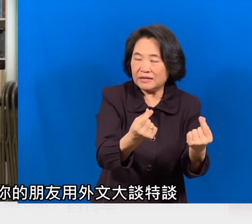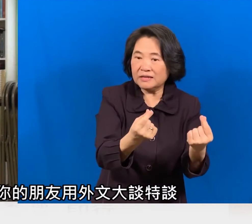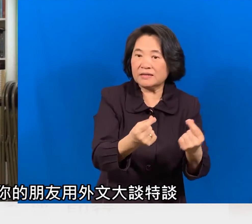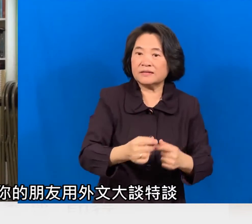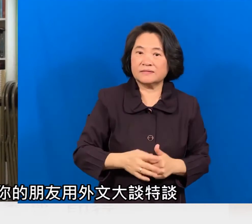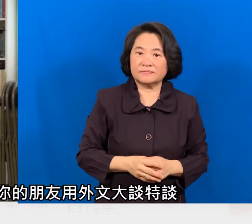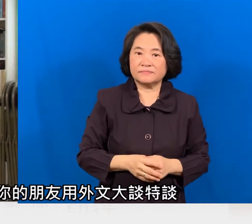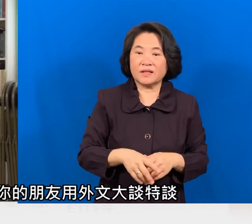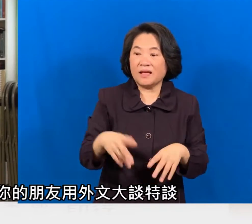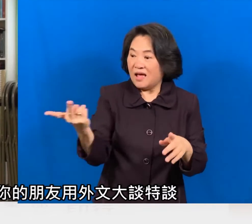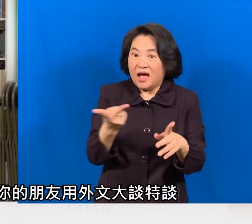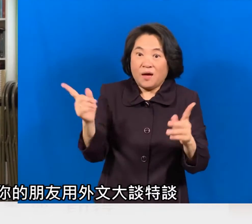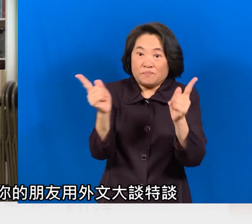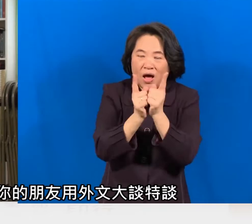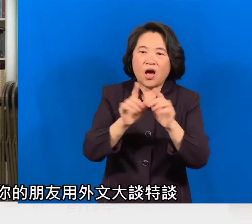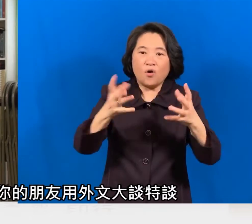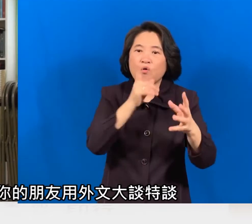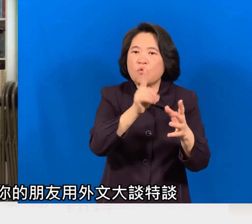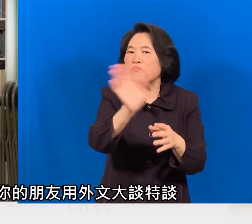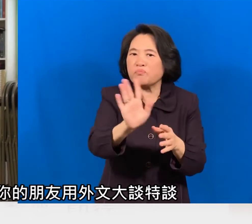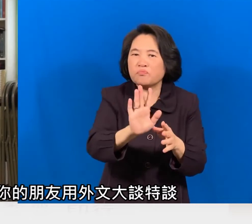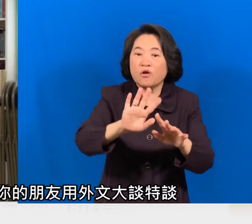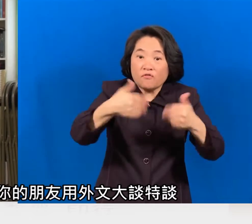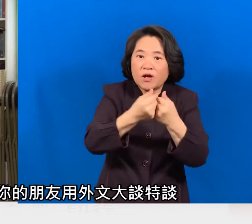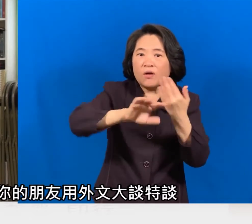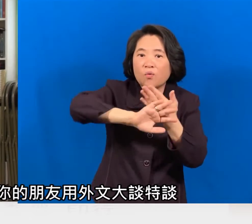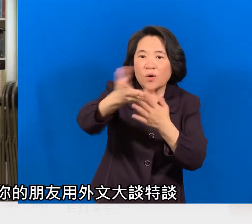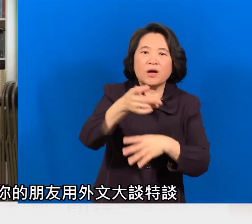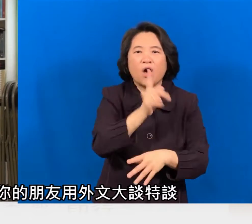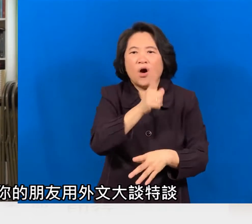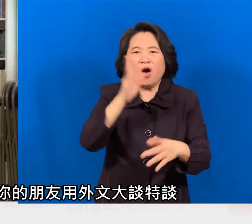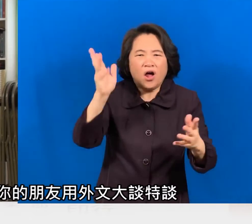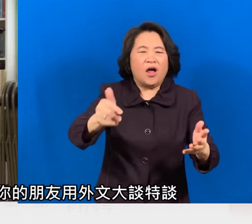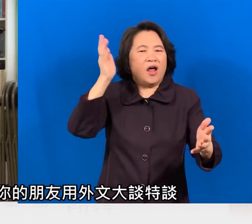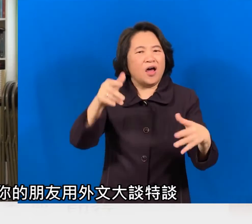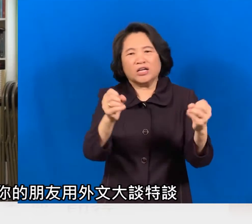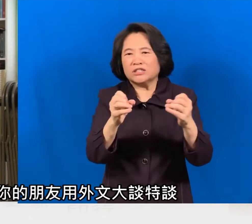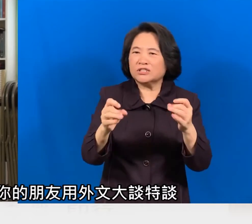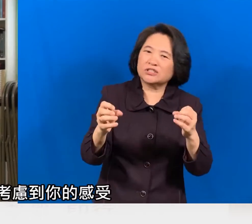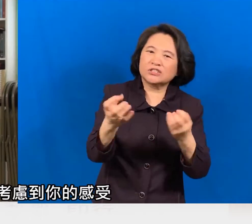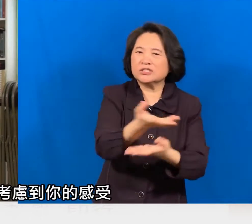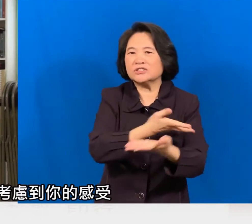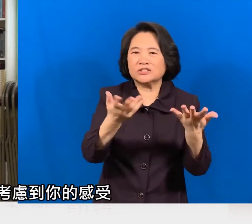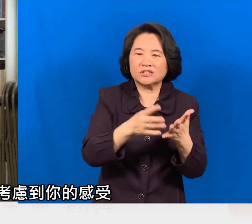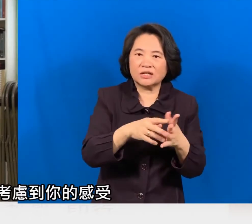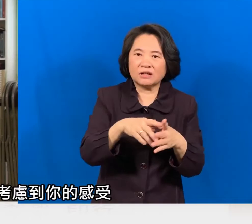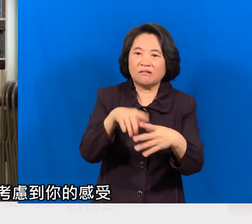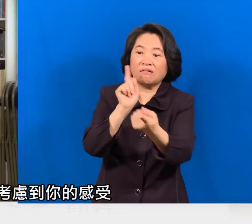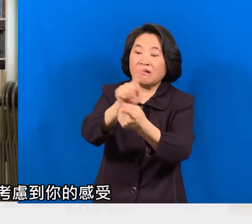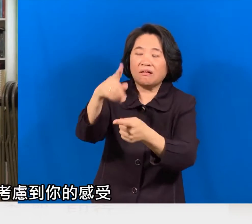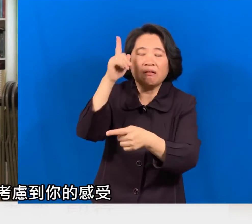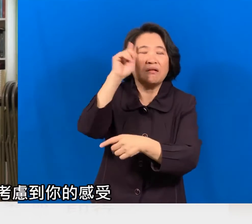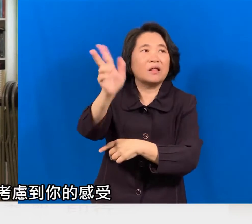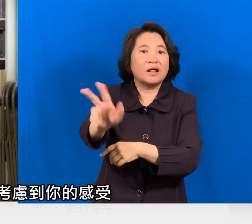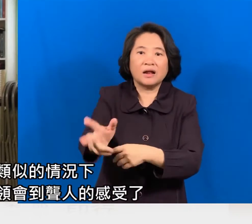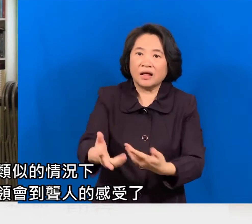suddenly latches onto your friend and has a long, detailed conversation with him in the foreign language, in complete disregard